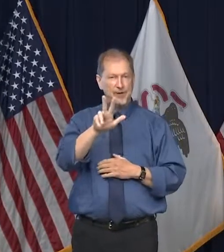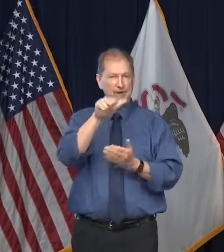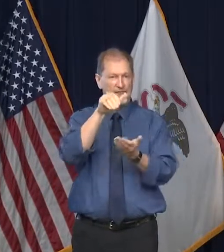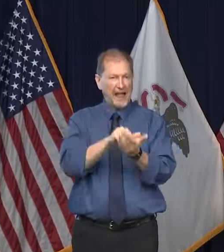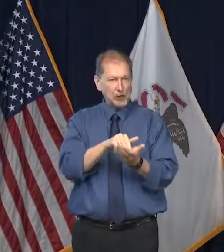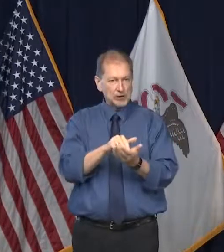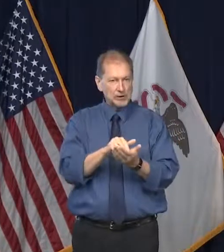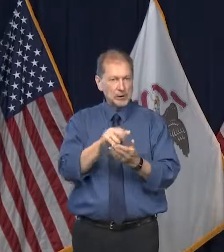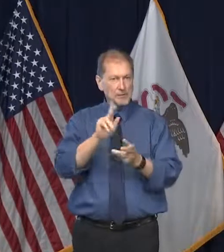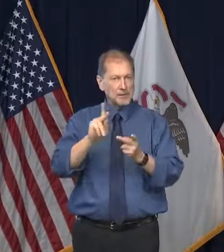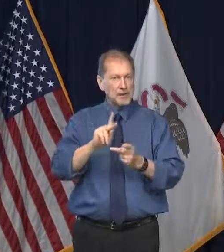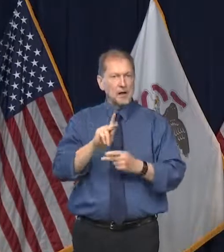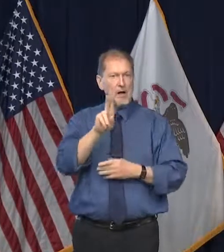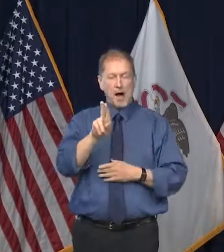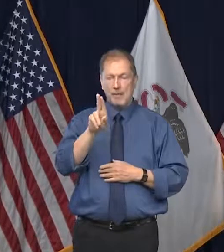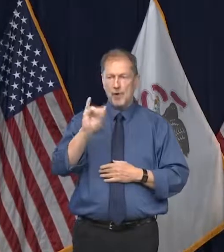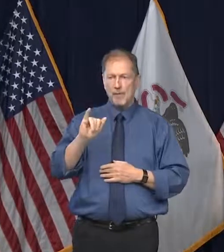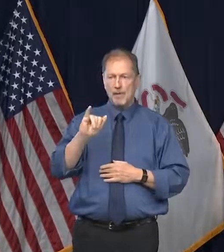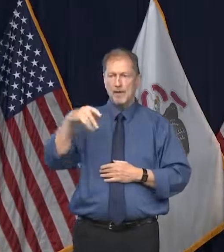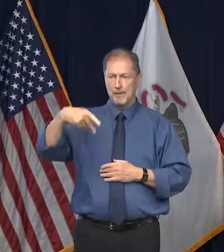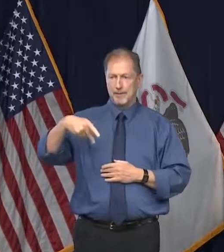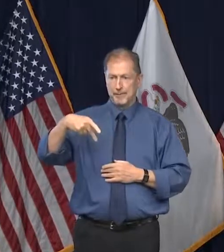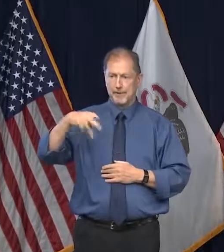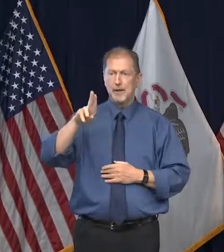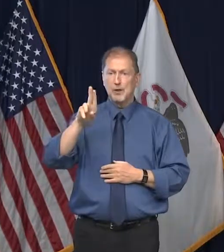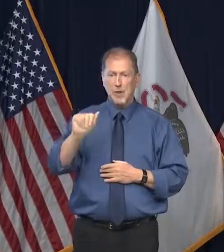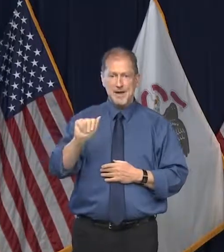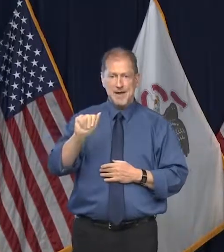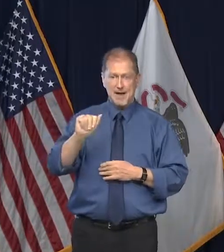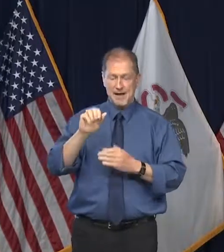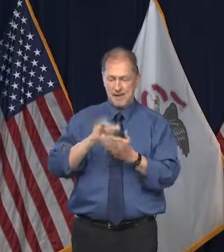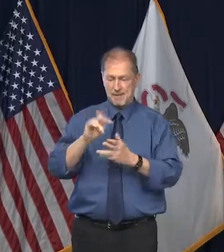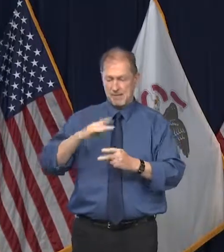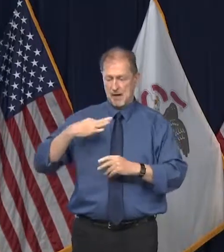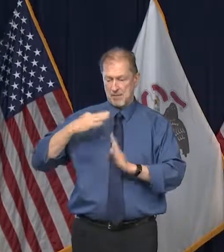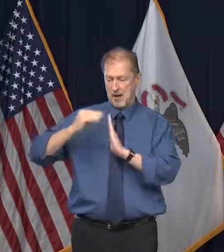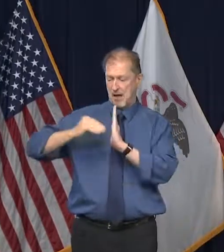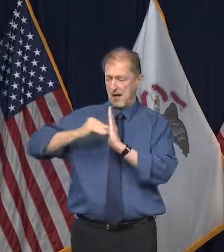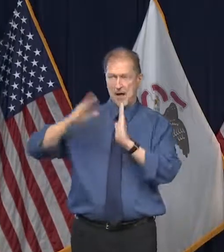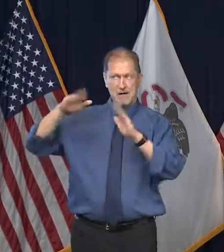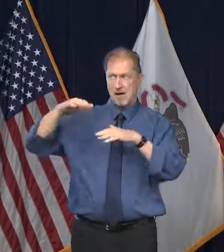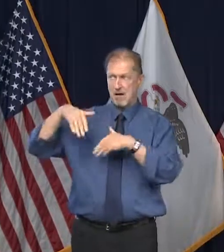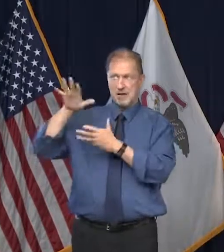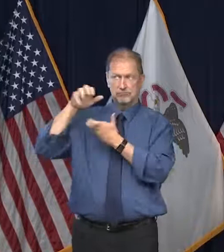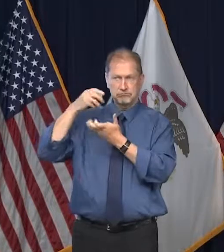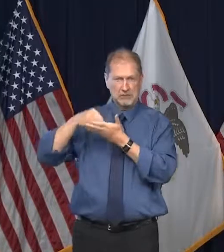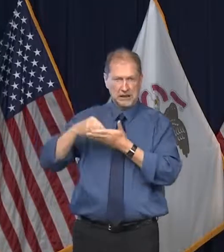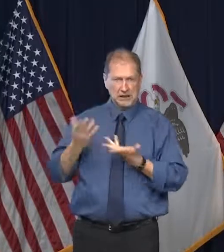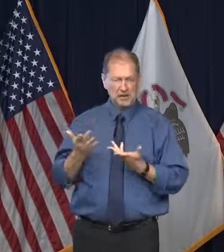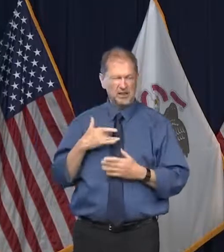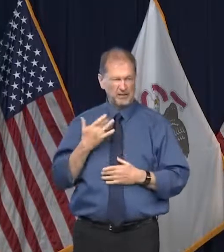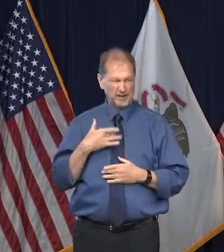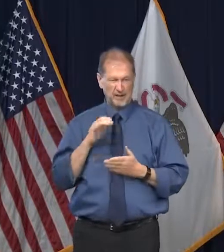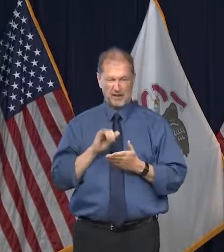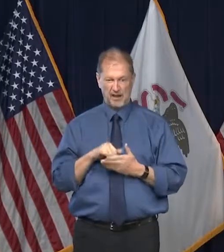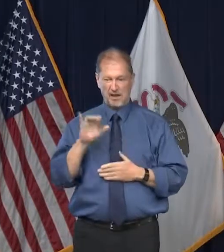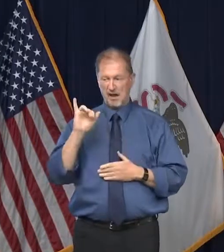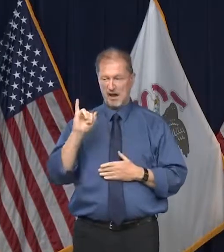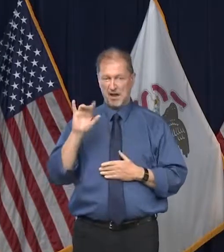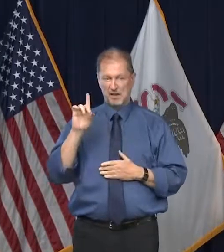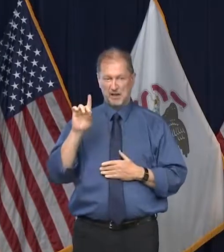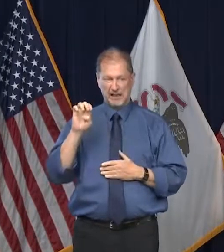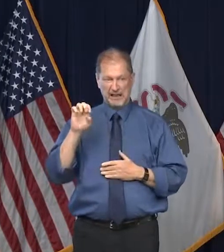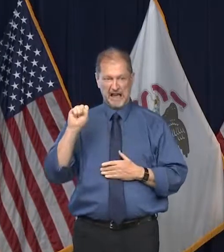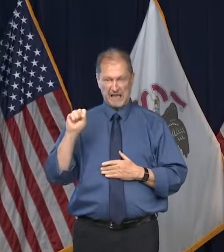not been paid out yet in the system. Are you concerned about how IDES will be able